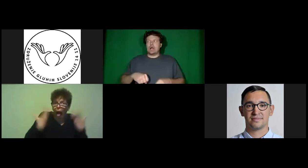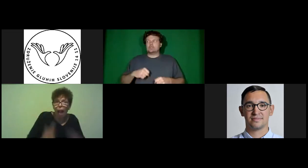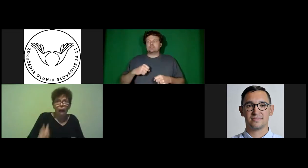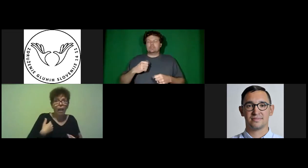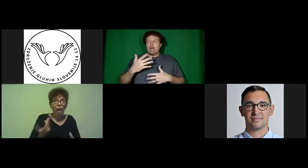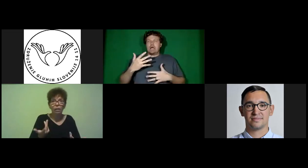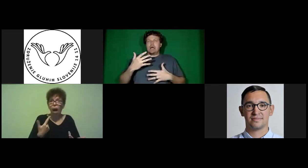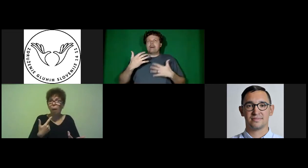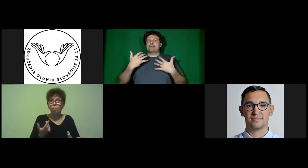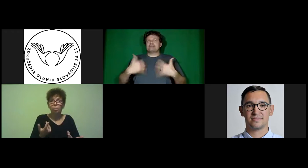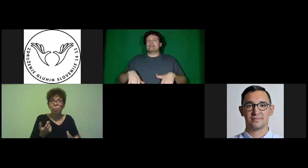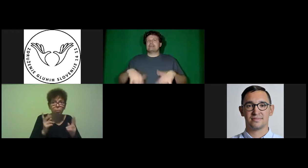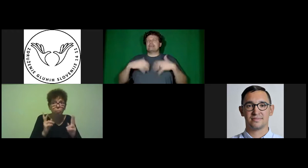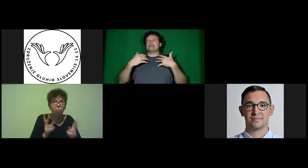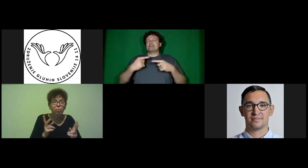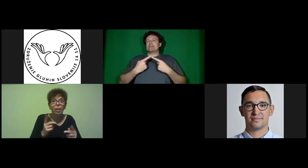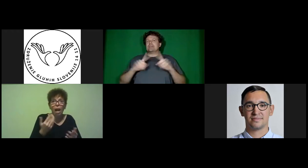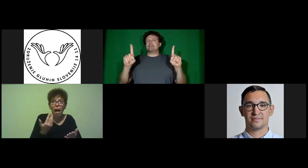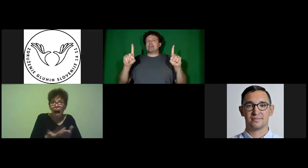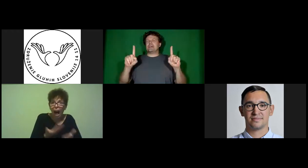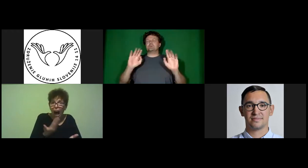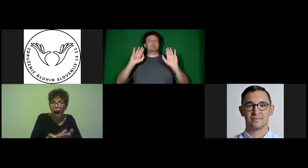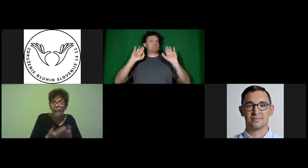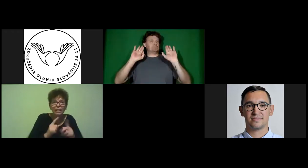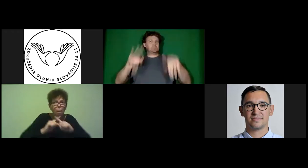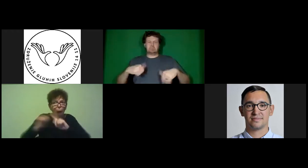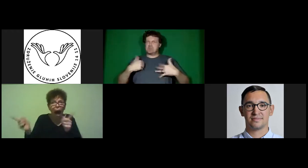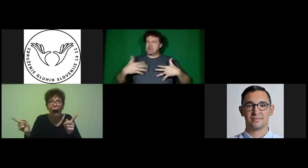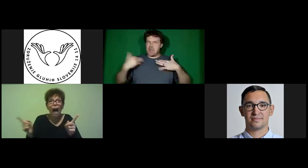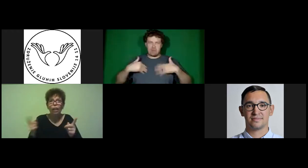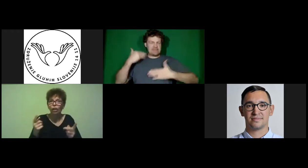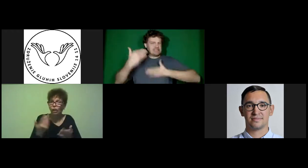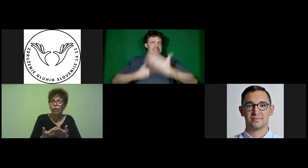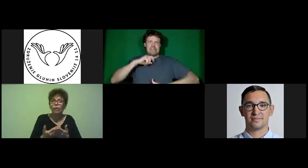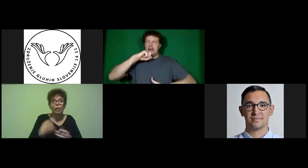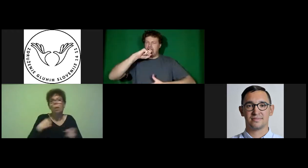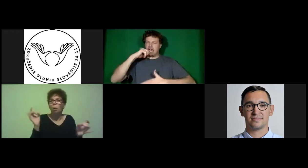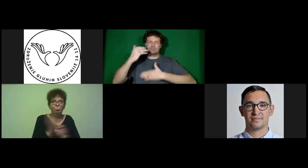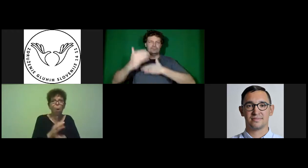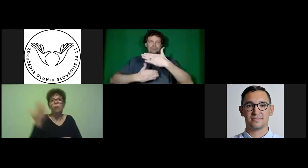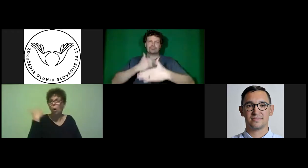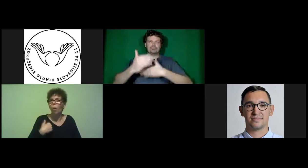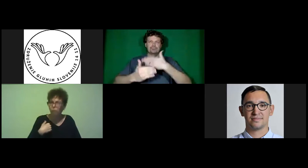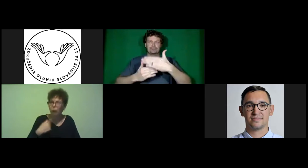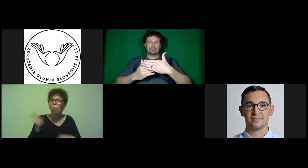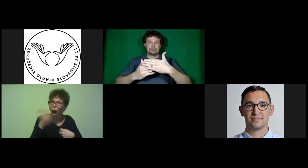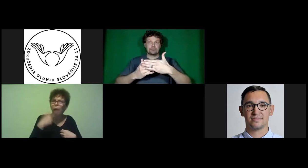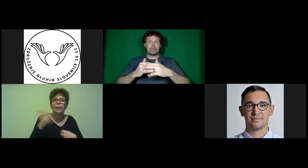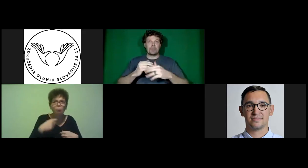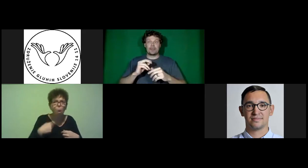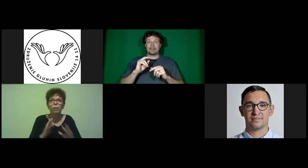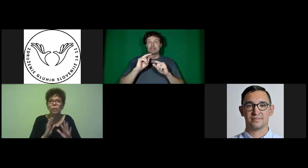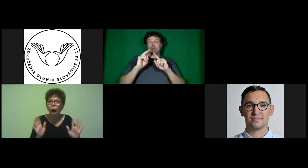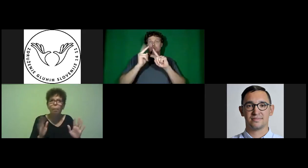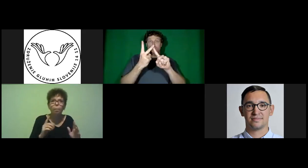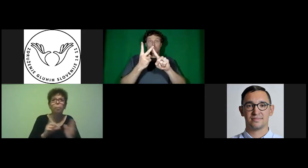I was tired from the training. It was very different, a lot heavier. But I was happy. I